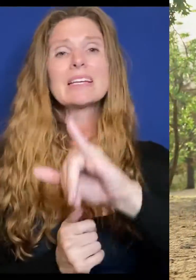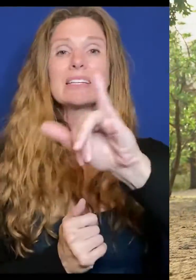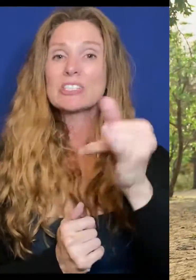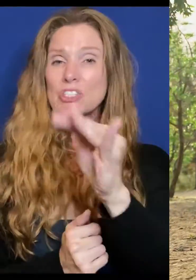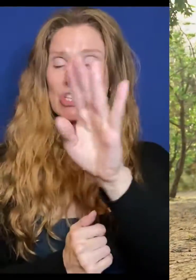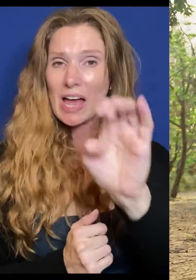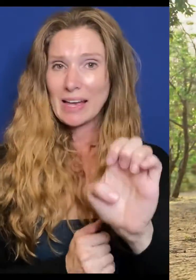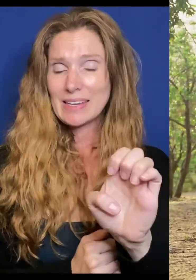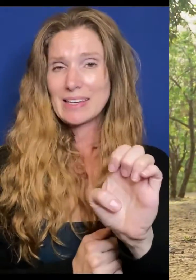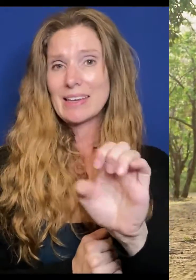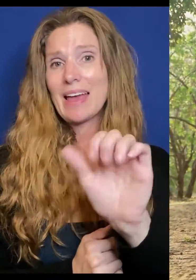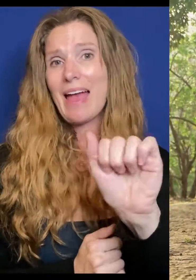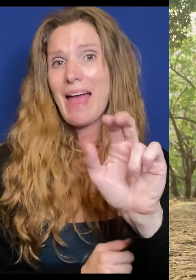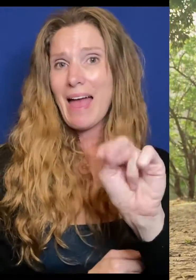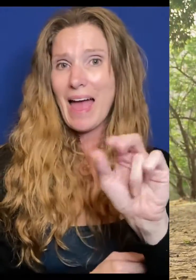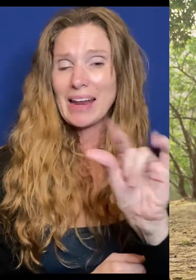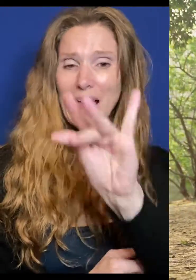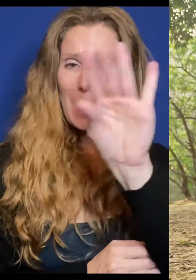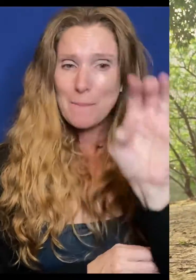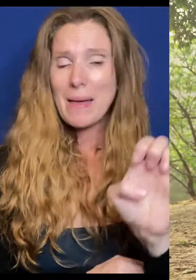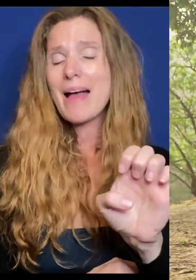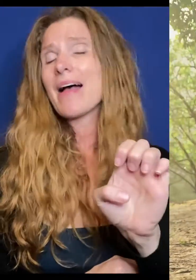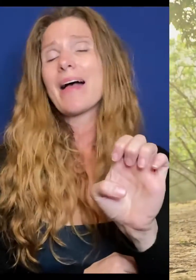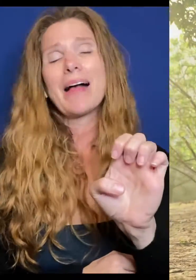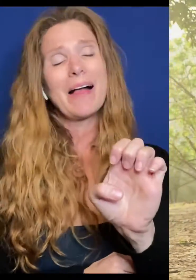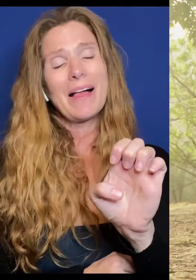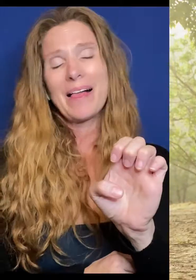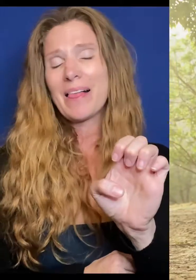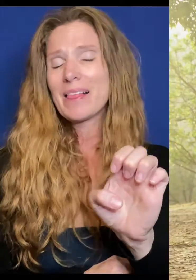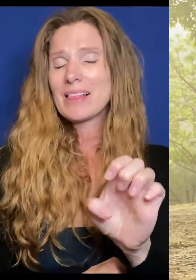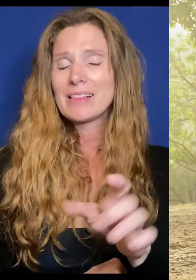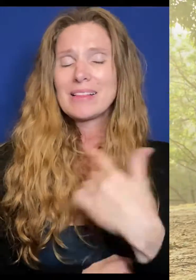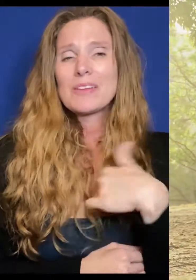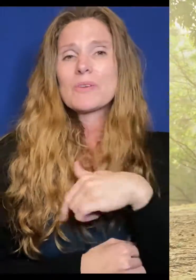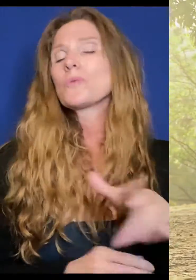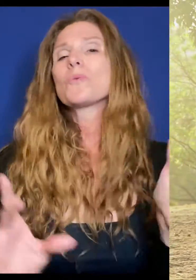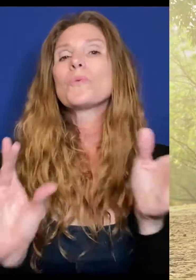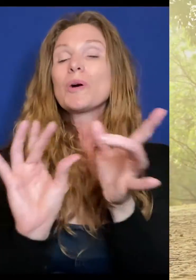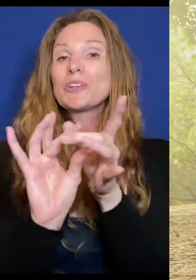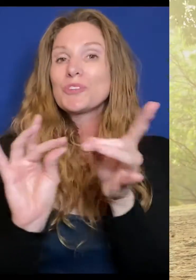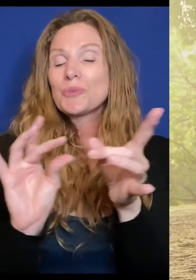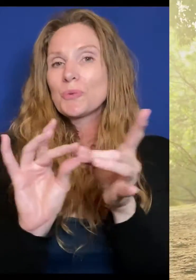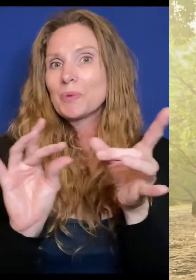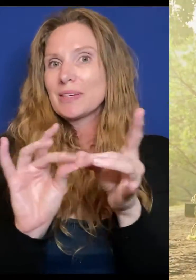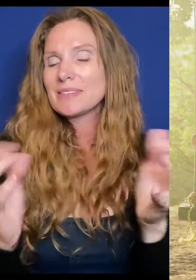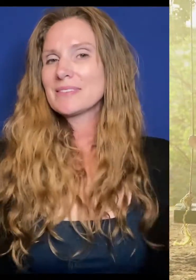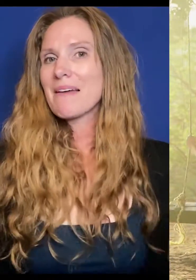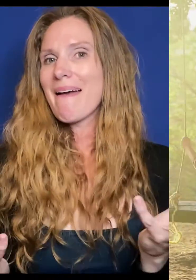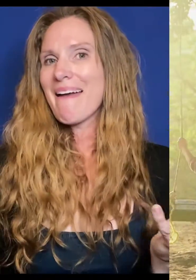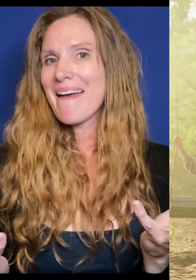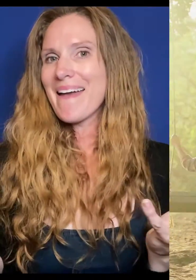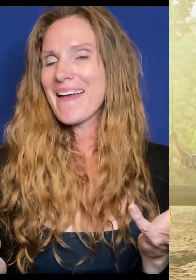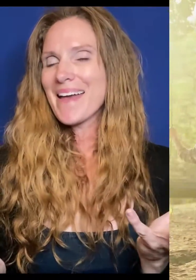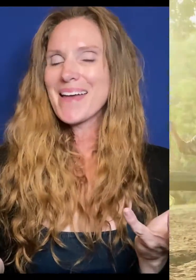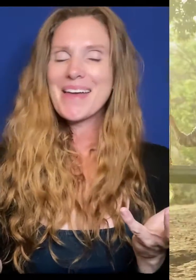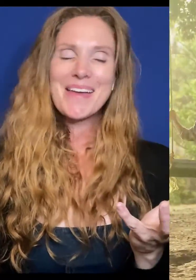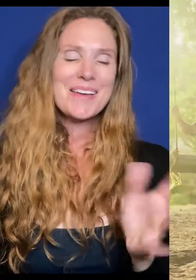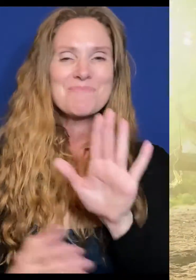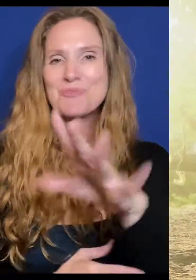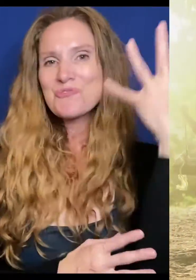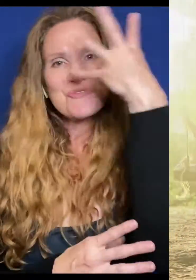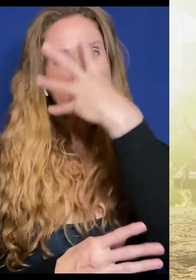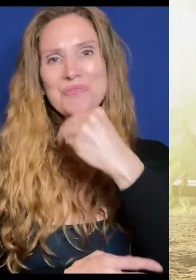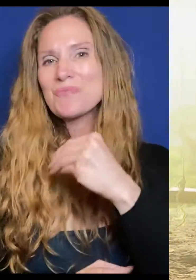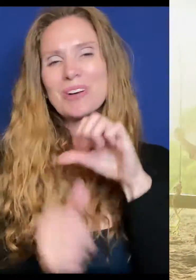Yagi y Anabel What do we say? Your